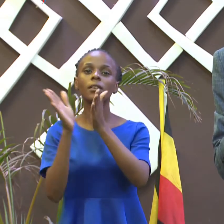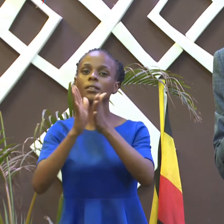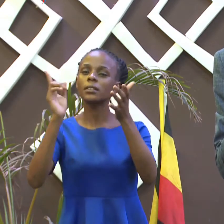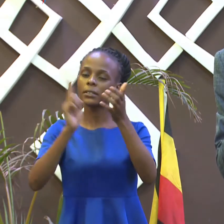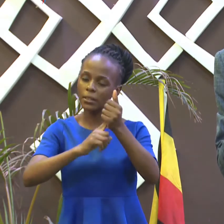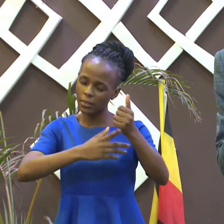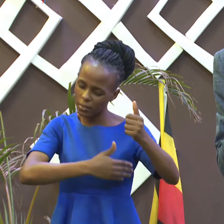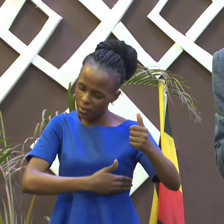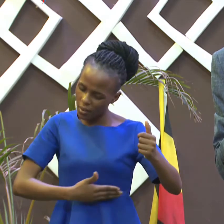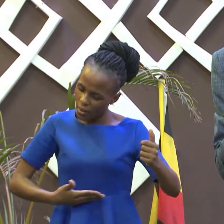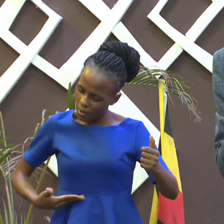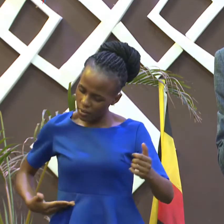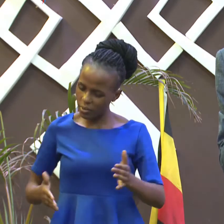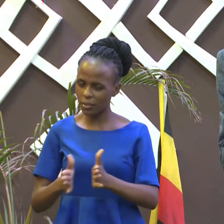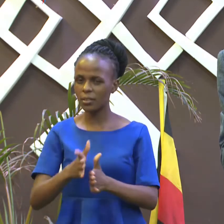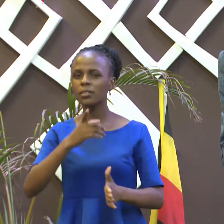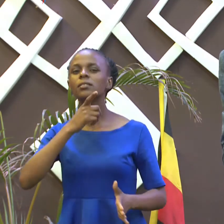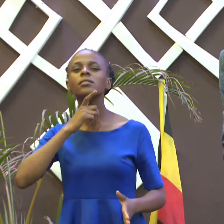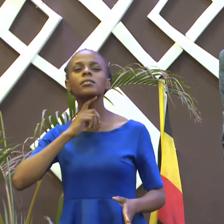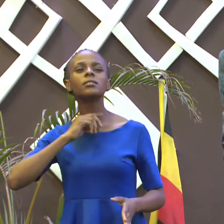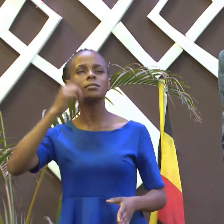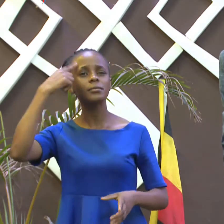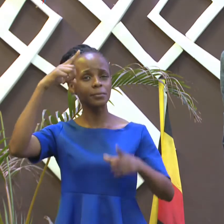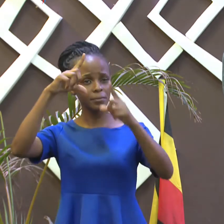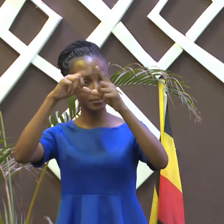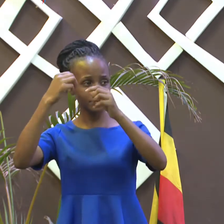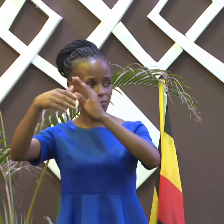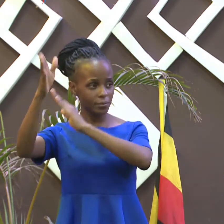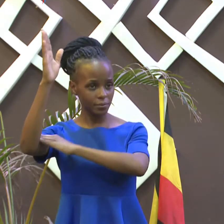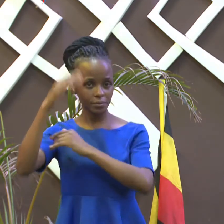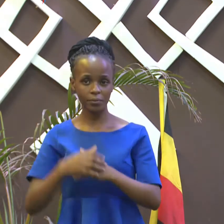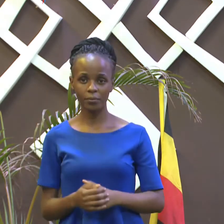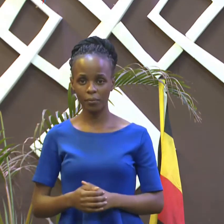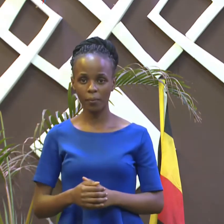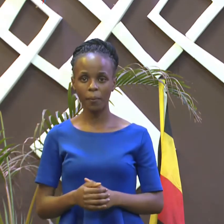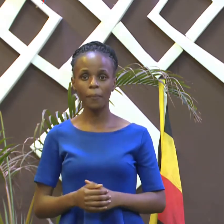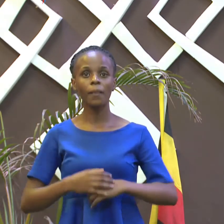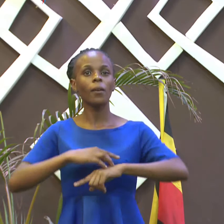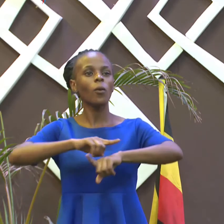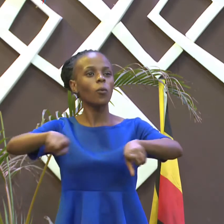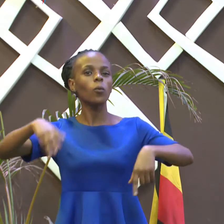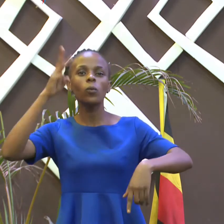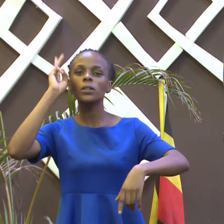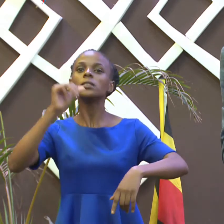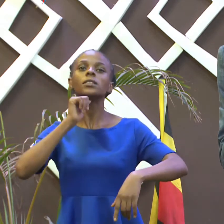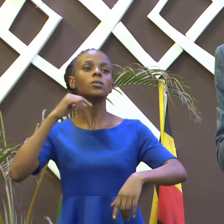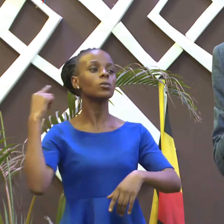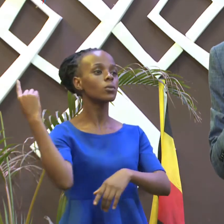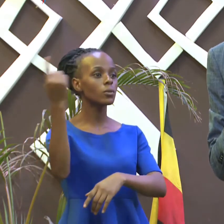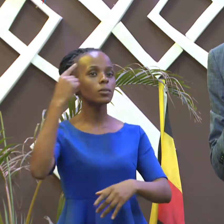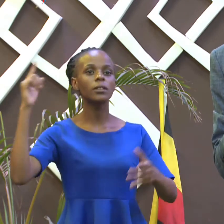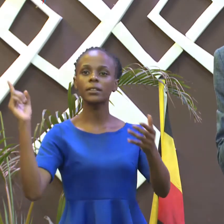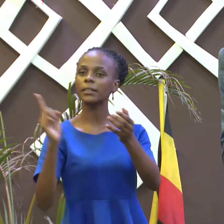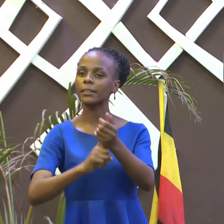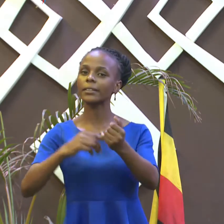gye tunaakoma okubeera n'enjala n'ennyonta ey'ekigambo kya Katonda, We will not only receive soft